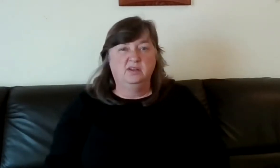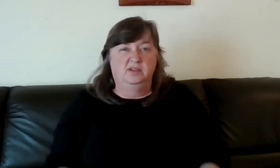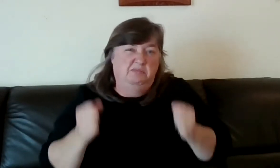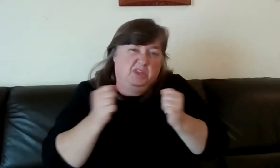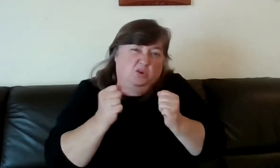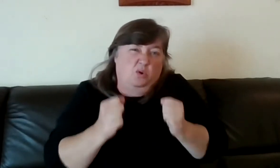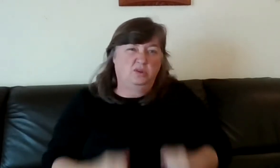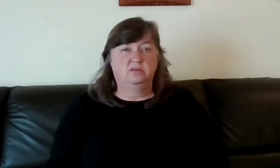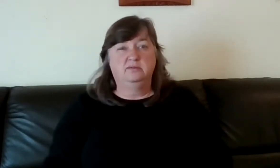a little cold,